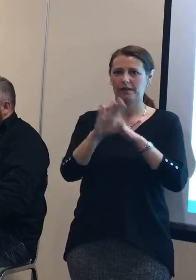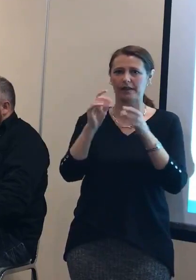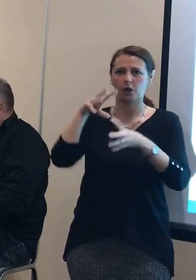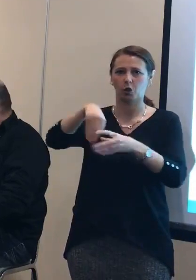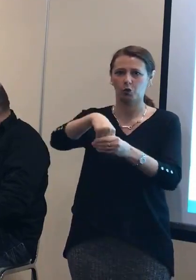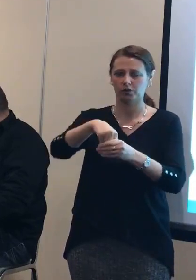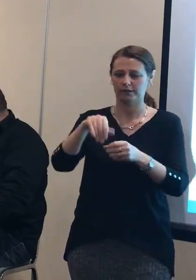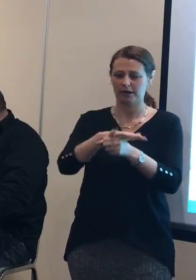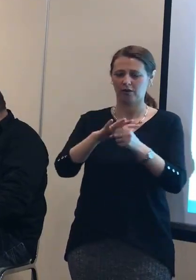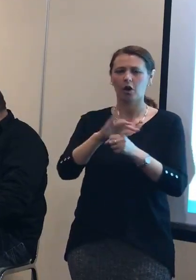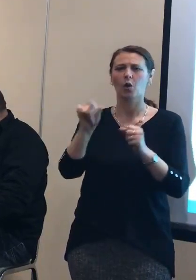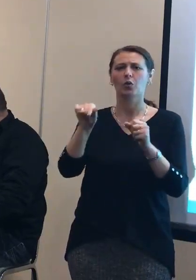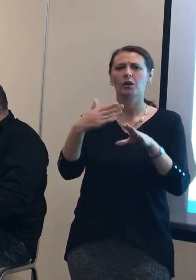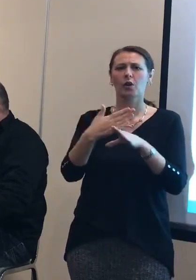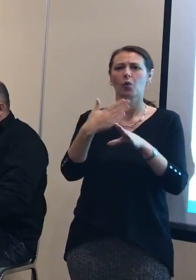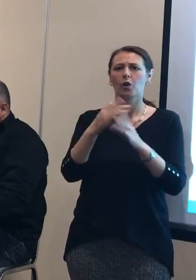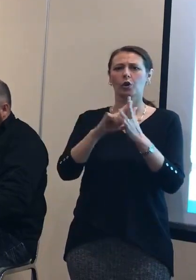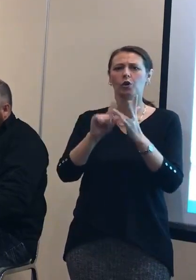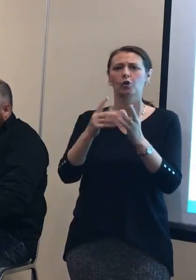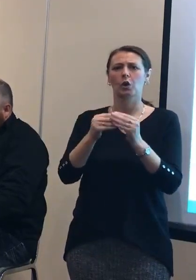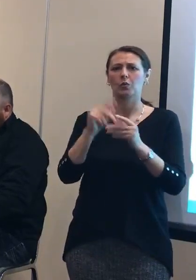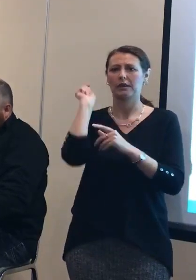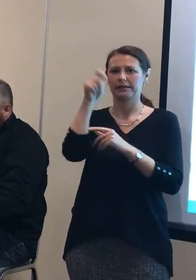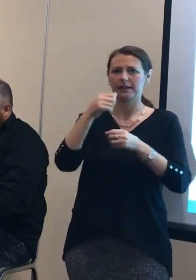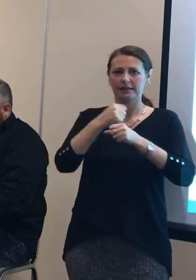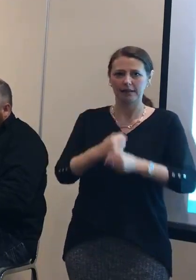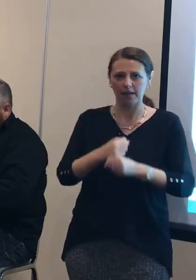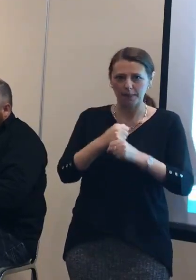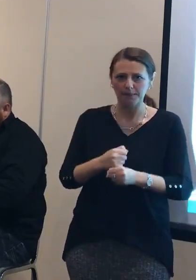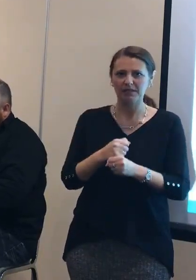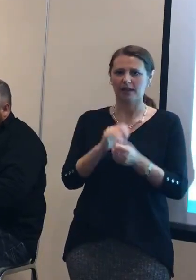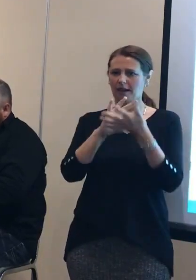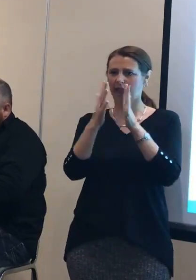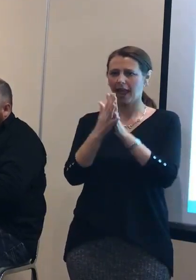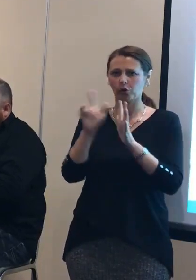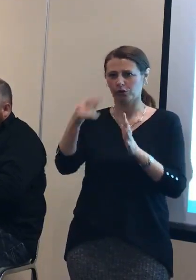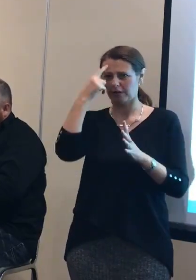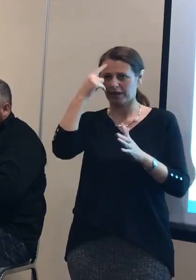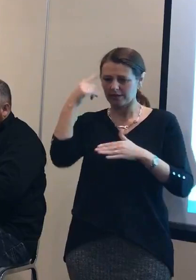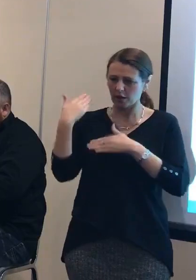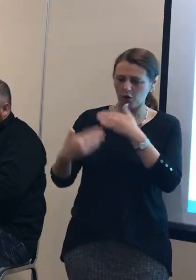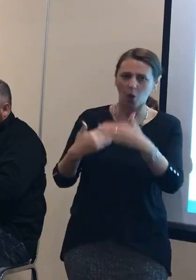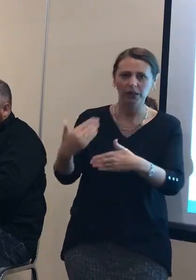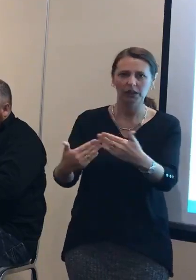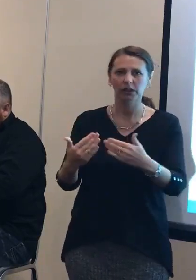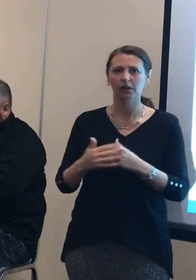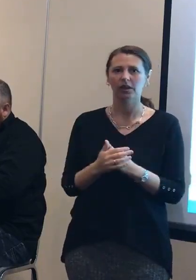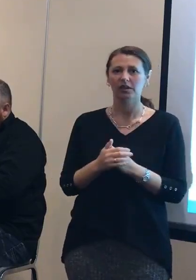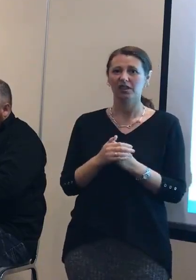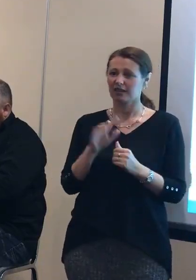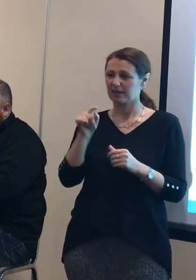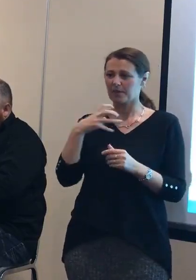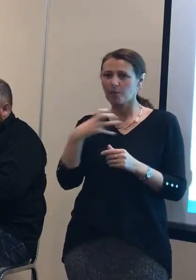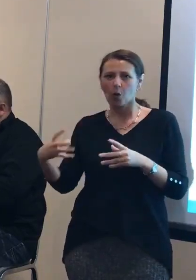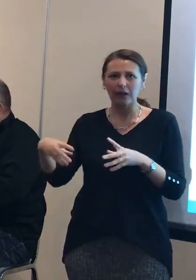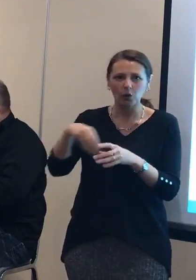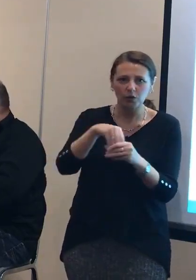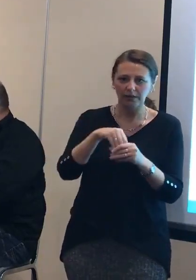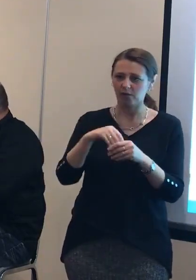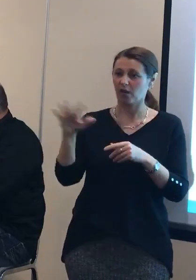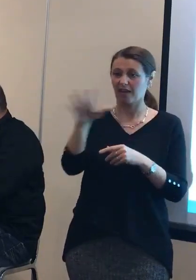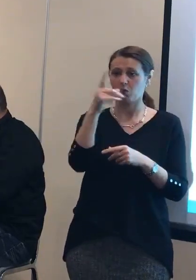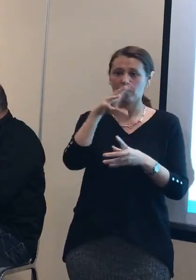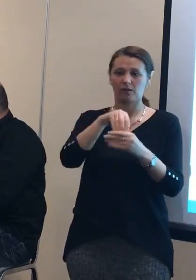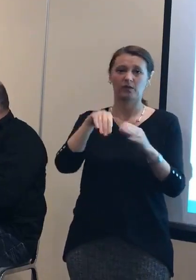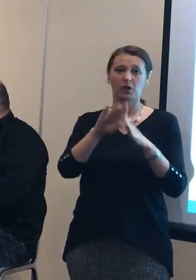What's some of the work you're doing with tennis clubs, and how do you think they're sort of going in terms of being more inclusive of everyone in the